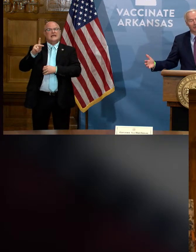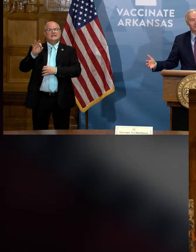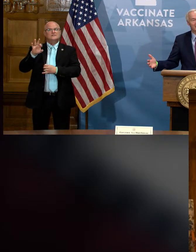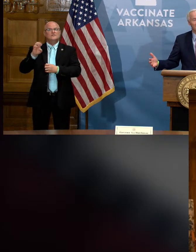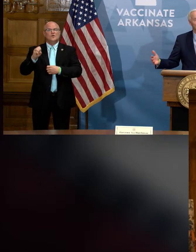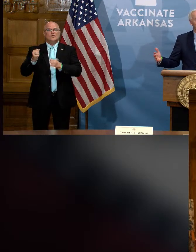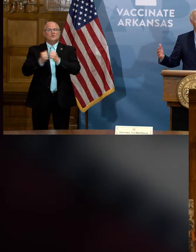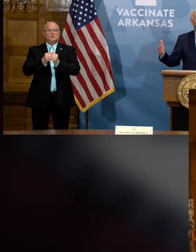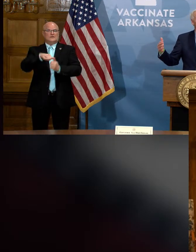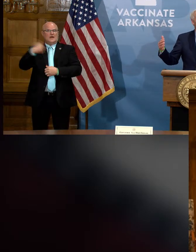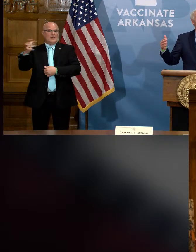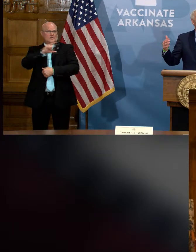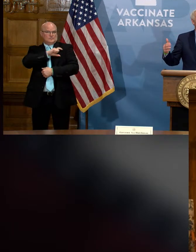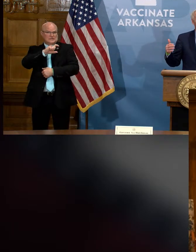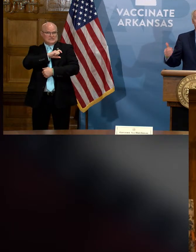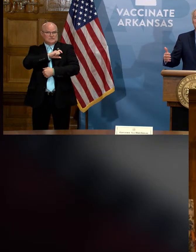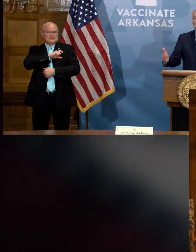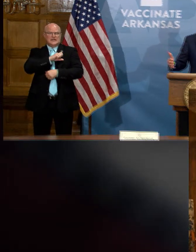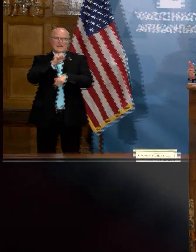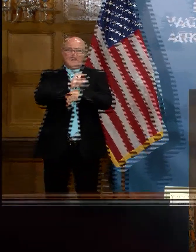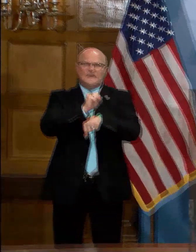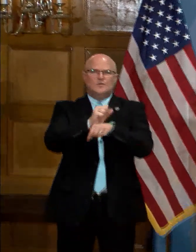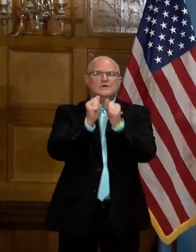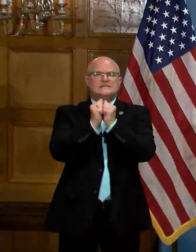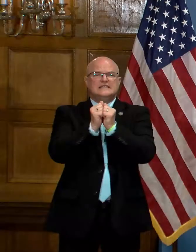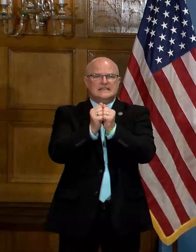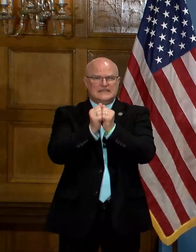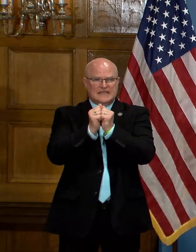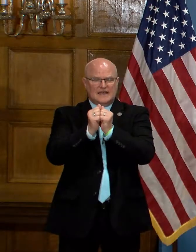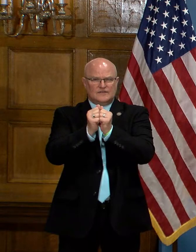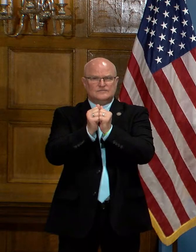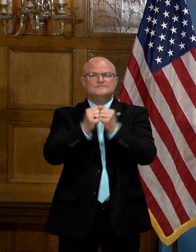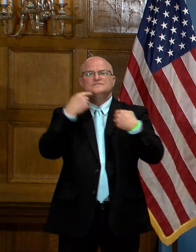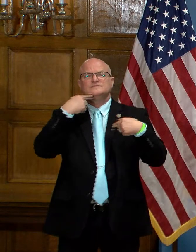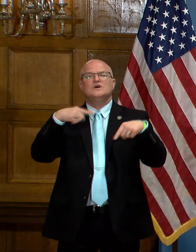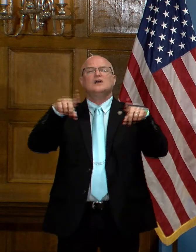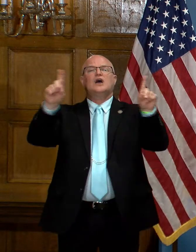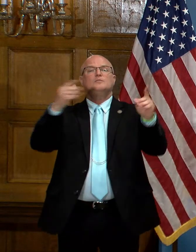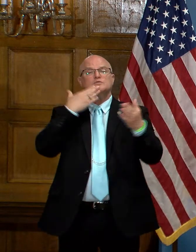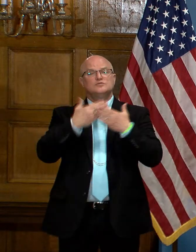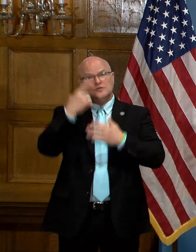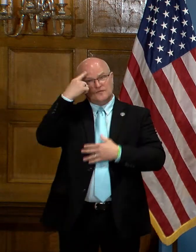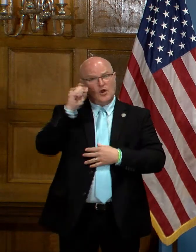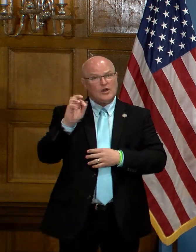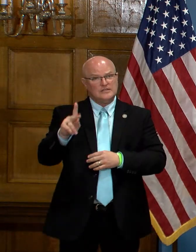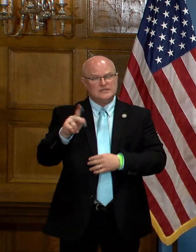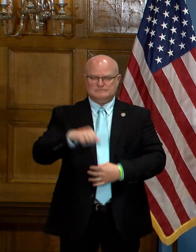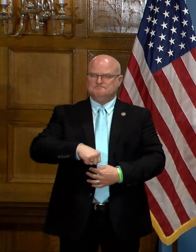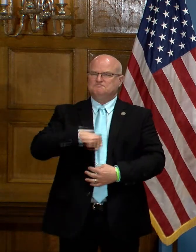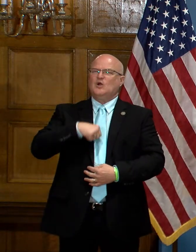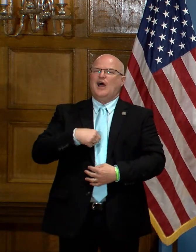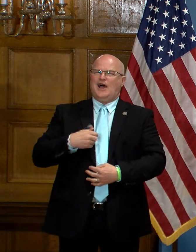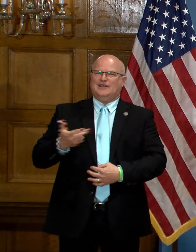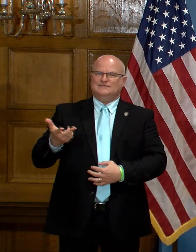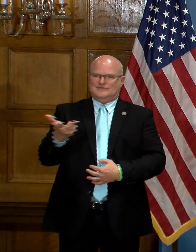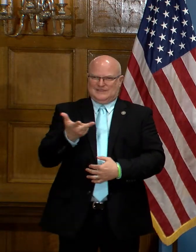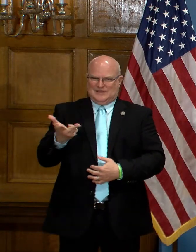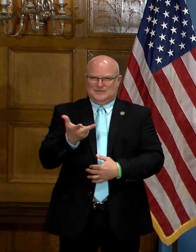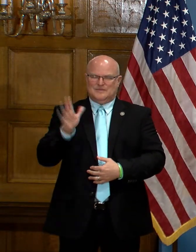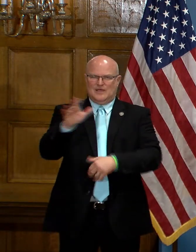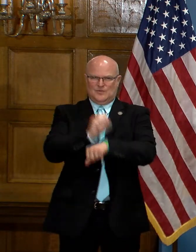law enforcement officers, and they worked together to accomplish something that was good for Arkansas. Very proud of them and that